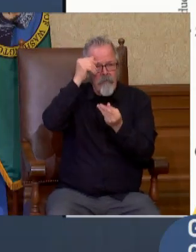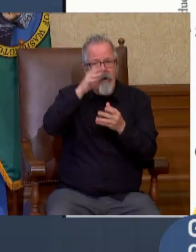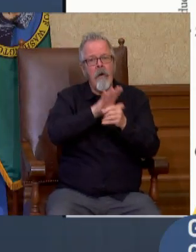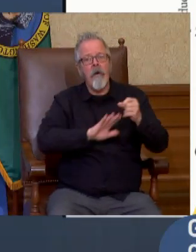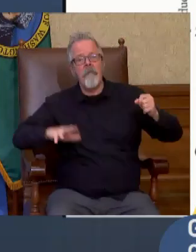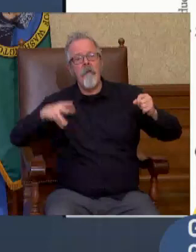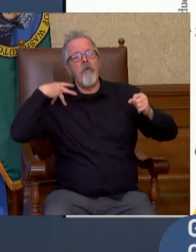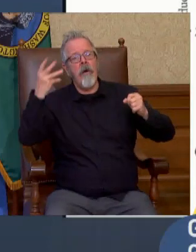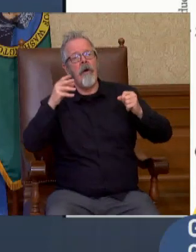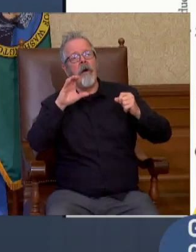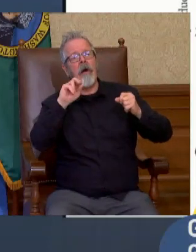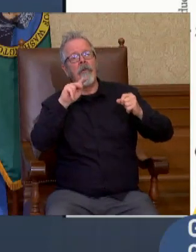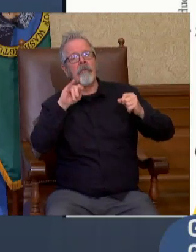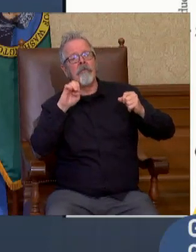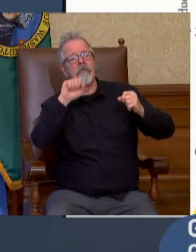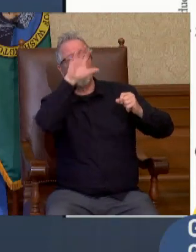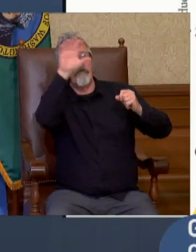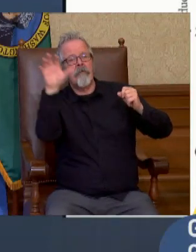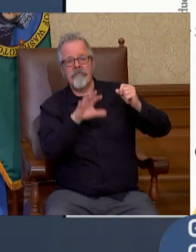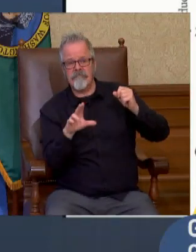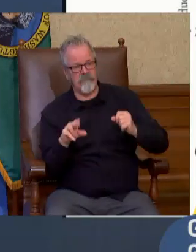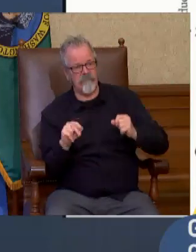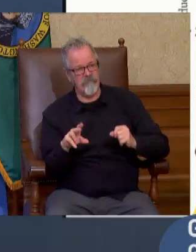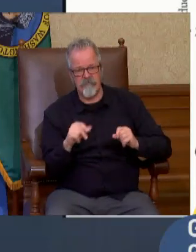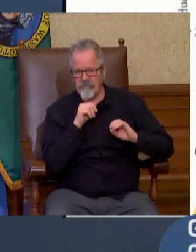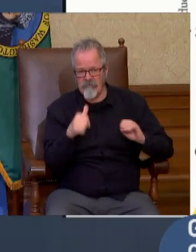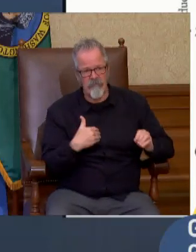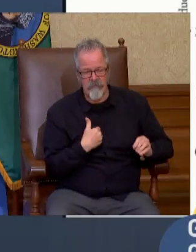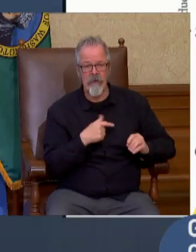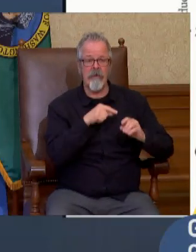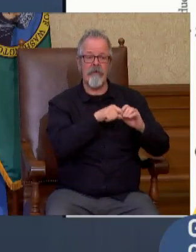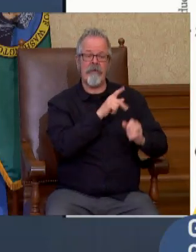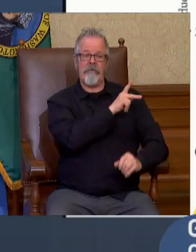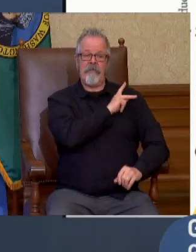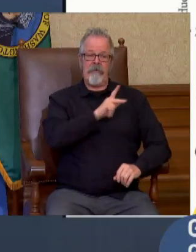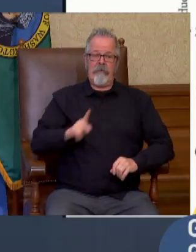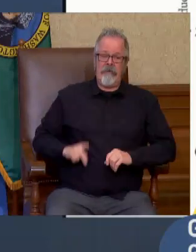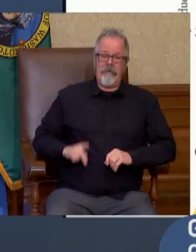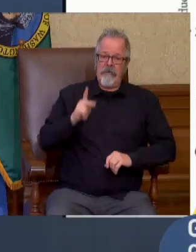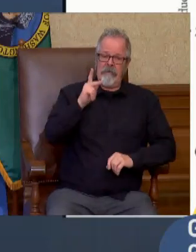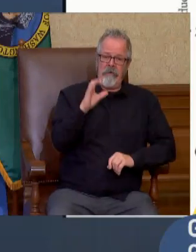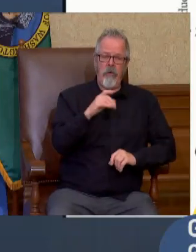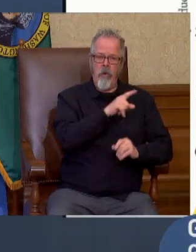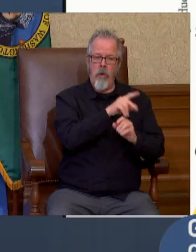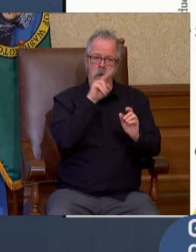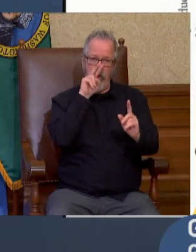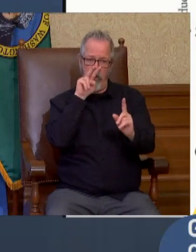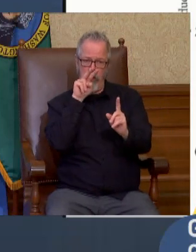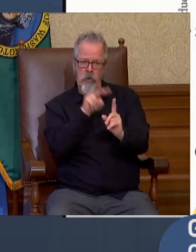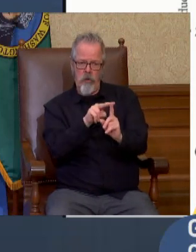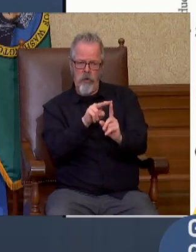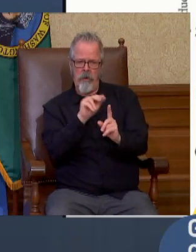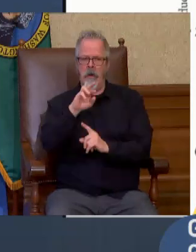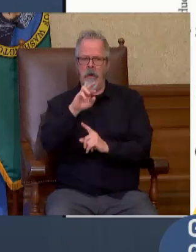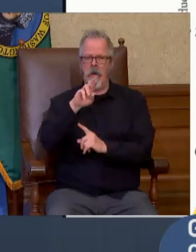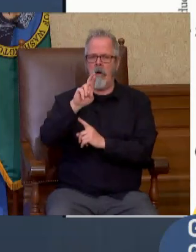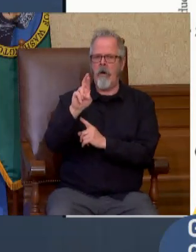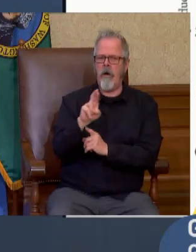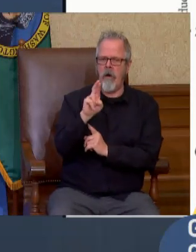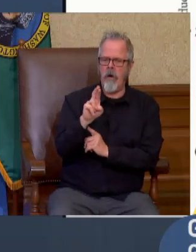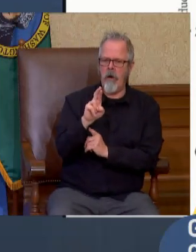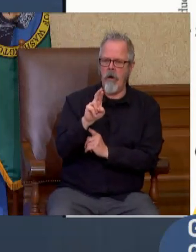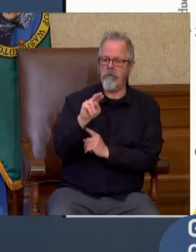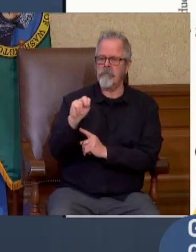instructive. This is called the R0 number. That means letter R, number 0. And basically